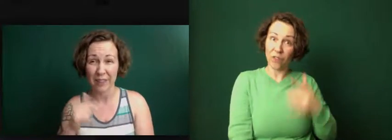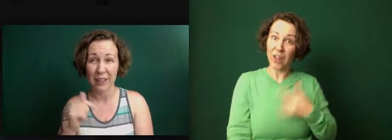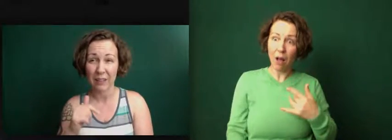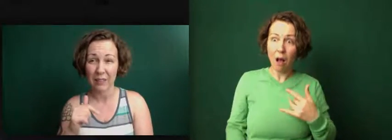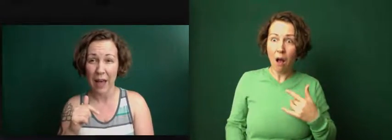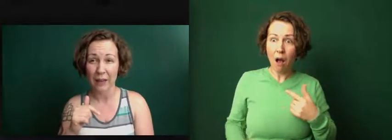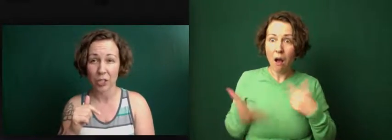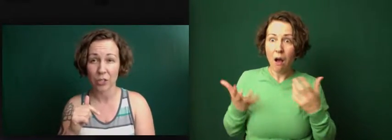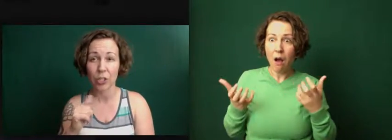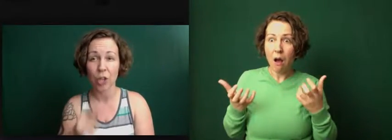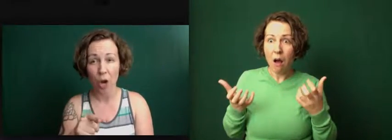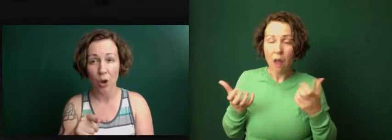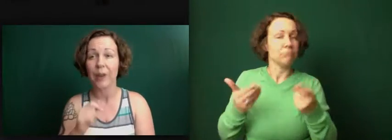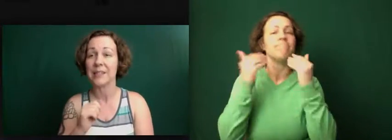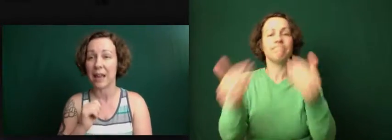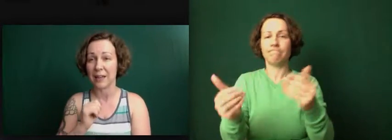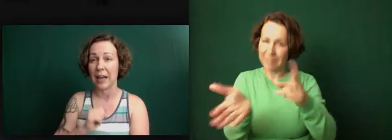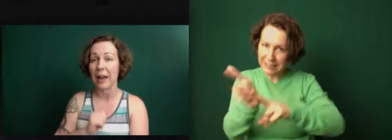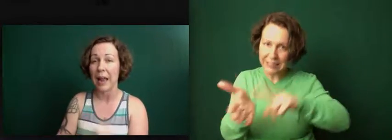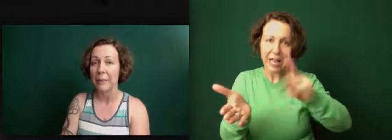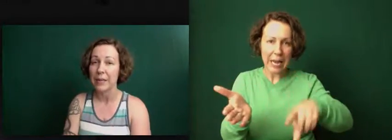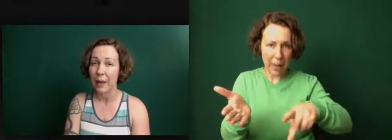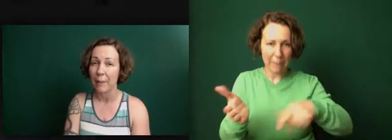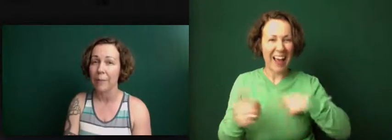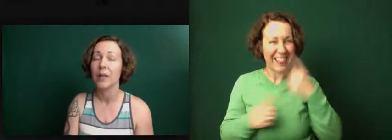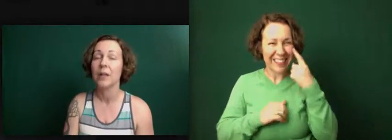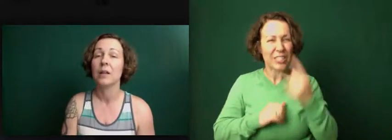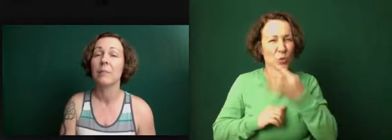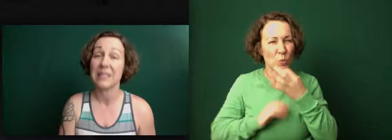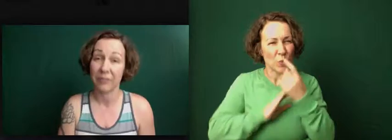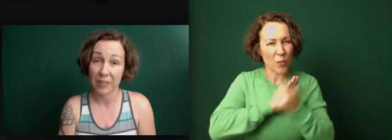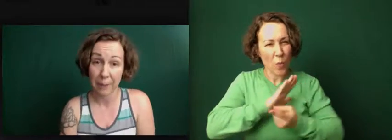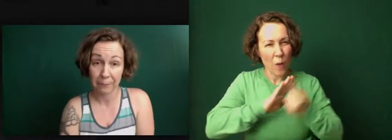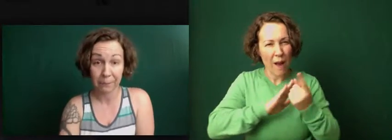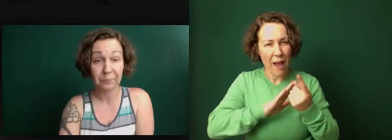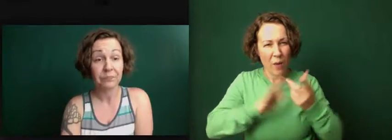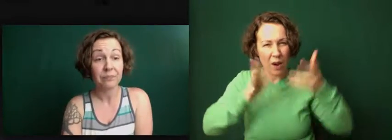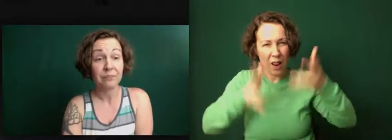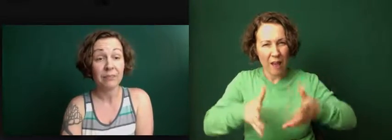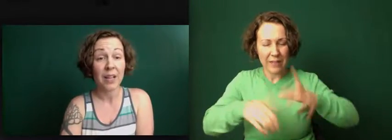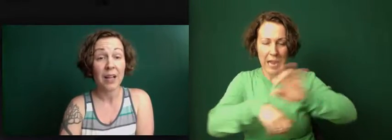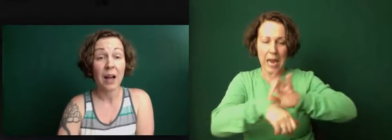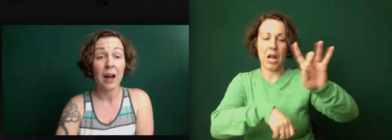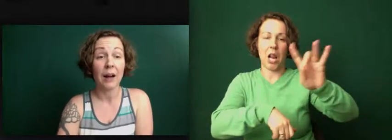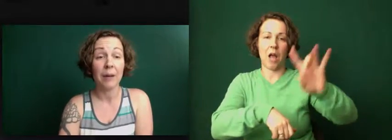hour left. I think that code is ending at 8 p.m. Pacific time.